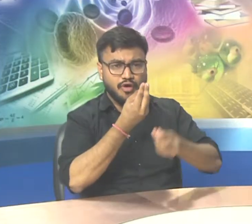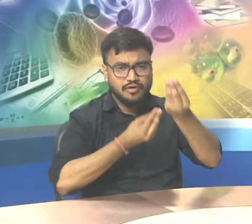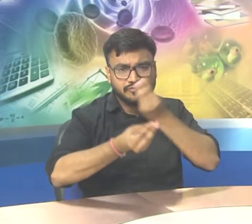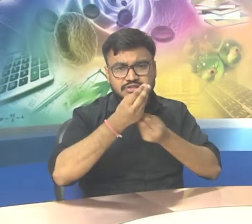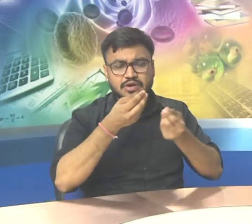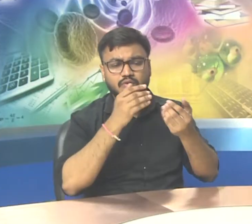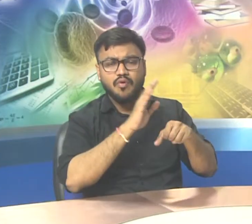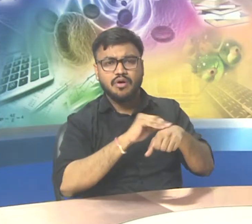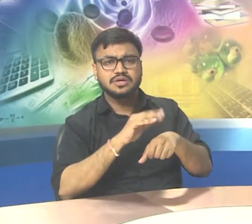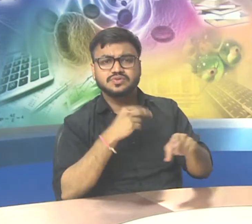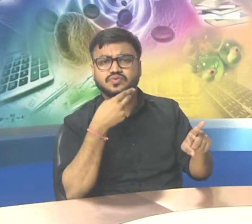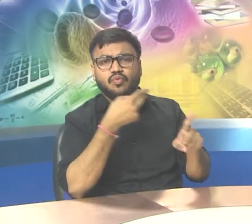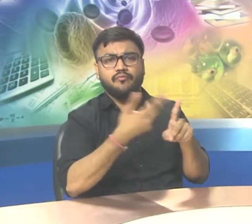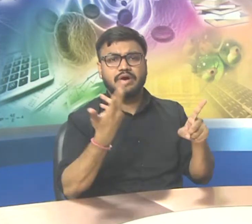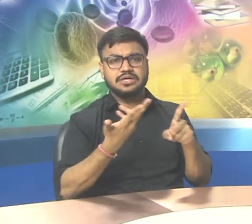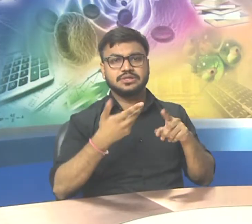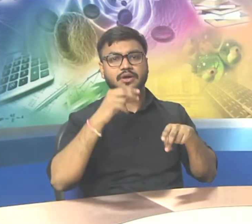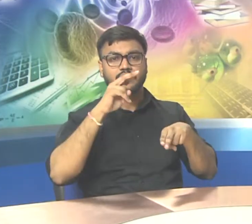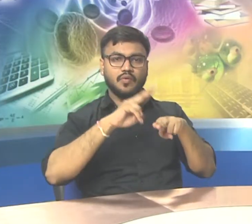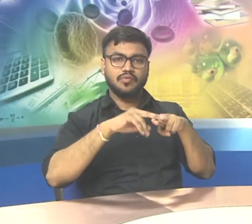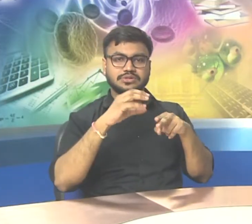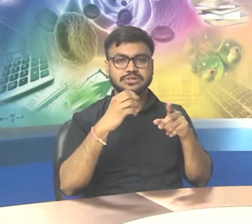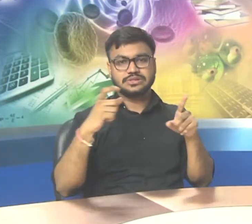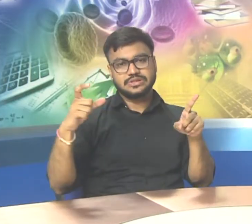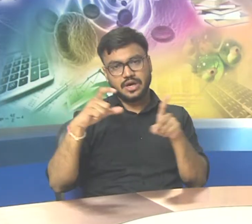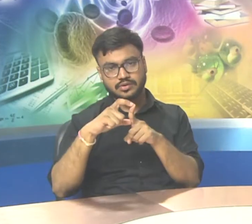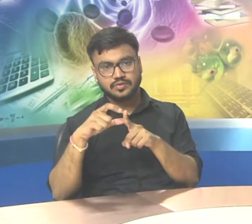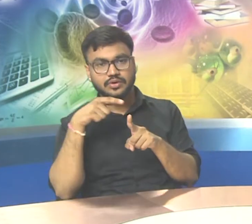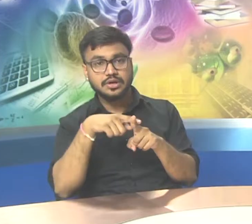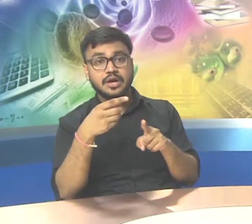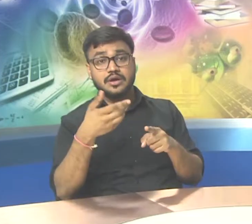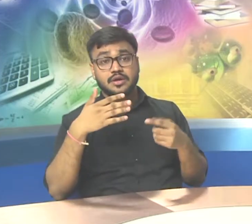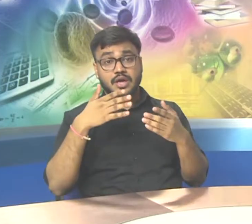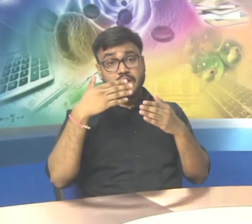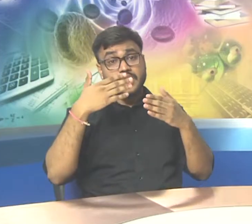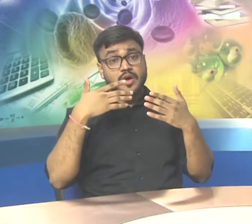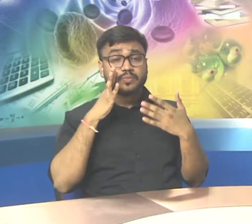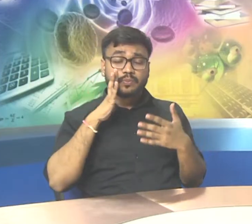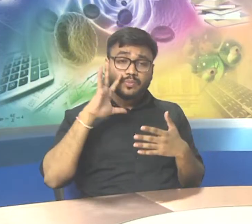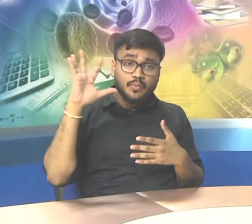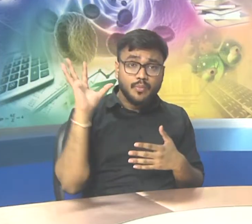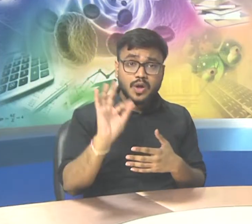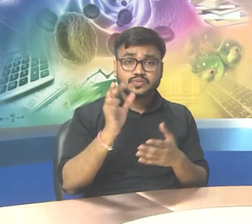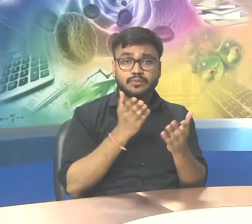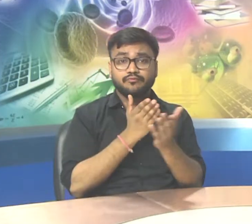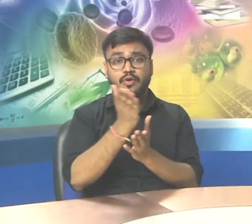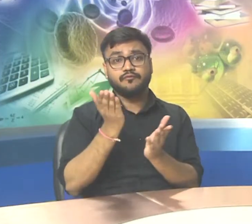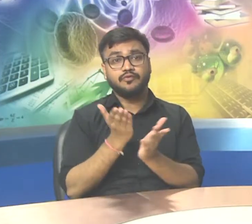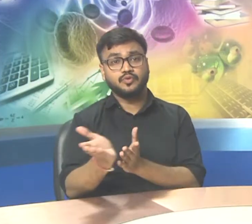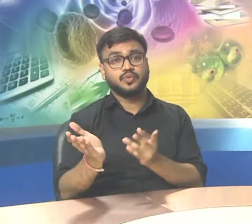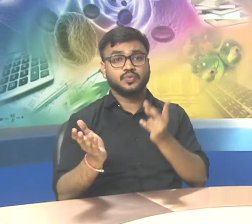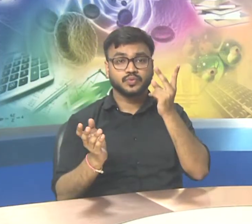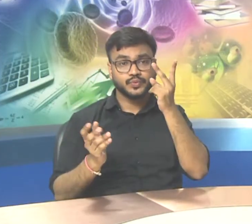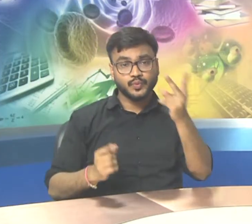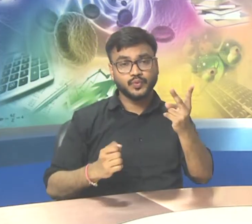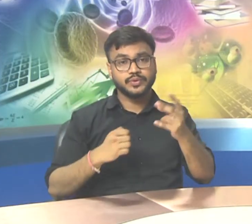For something to be called food, it must have two important features.